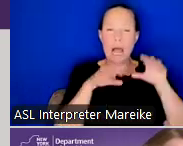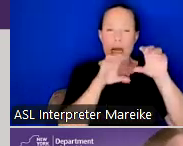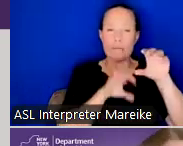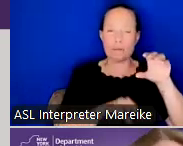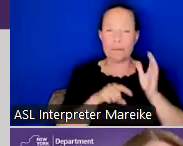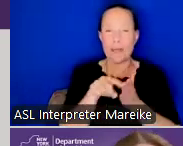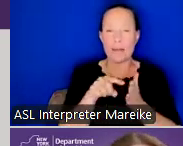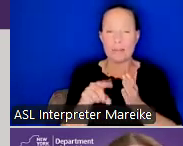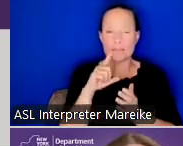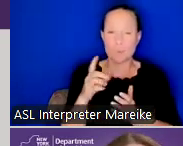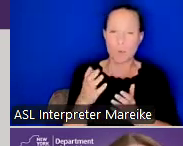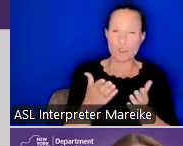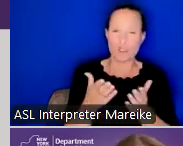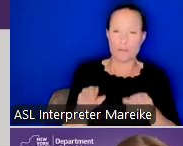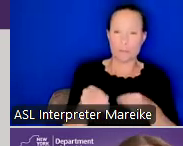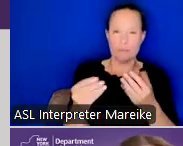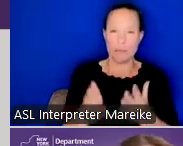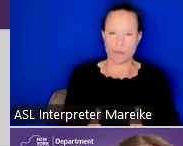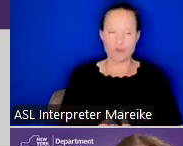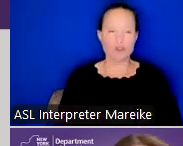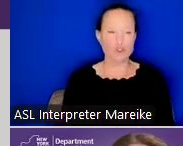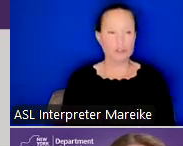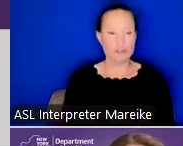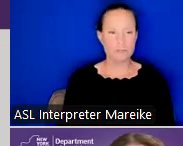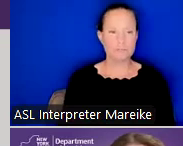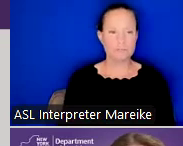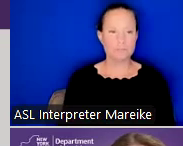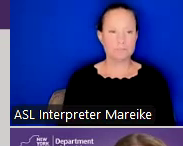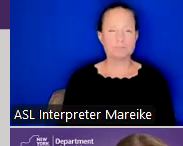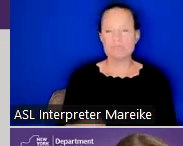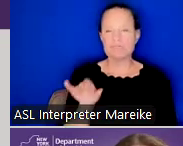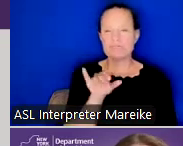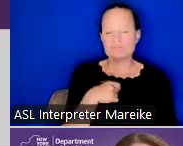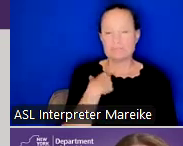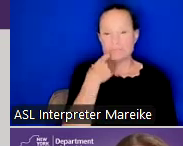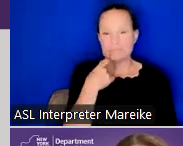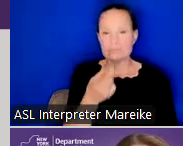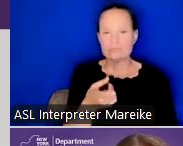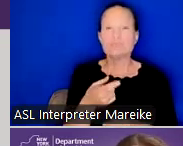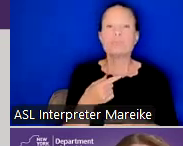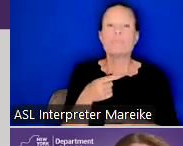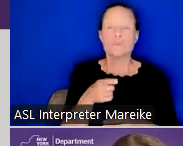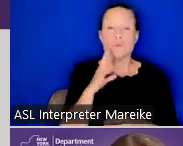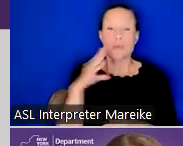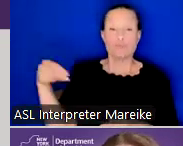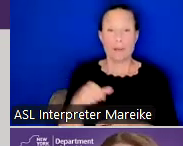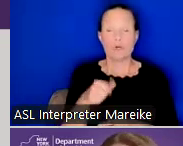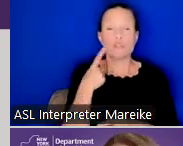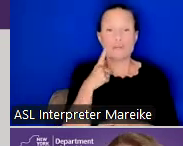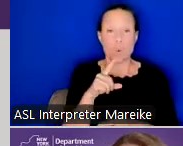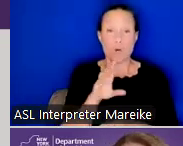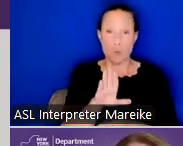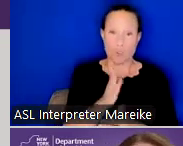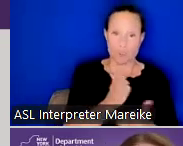payments for service providers. So there is, like I mentioned, you get reimbursed for the services delivered.